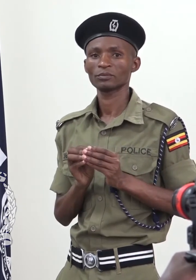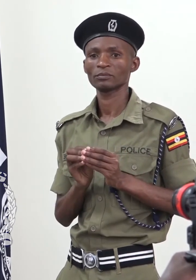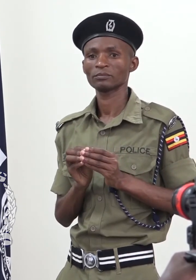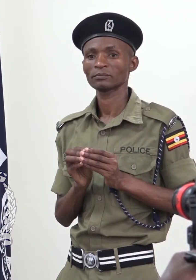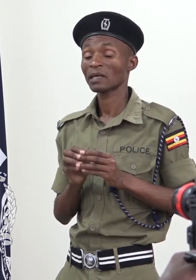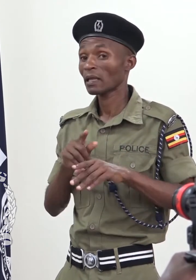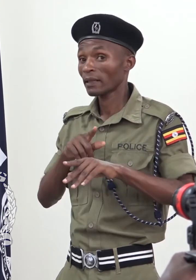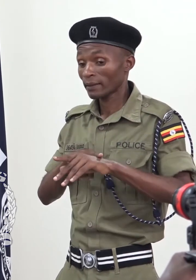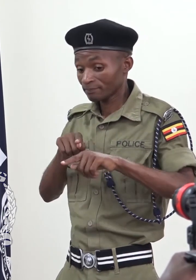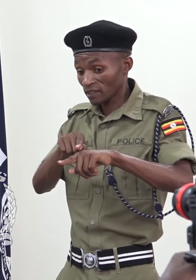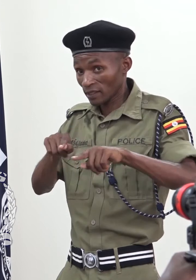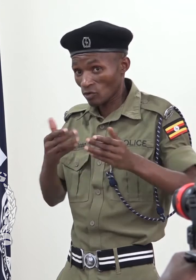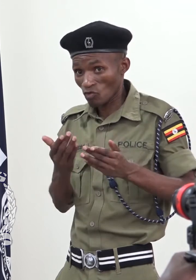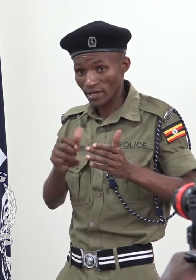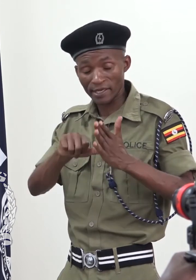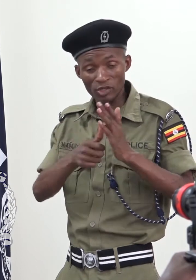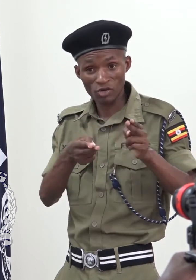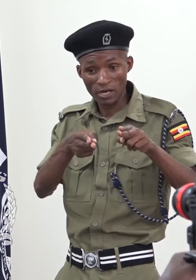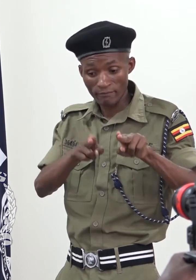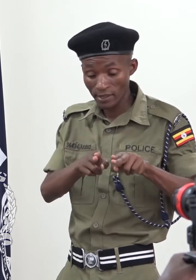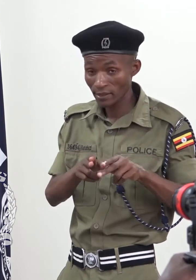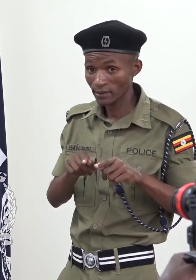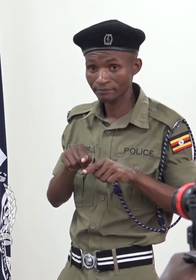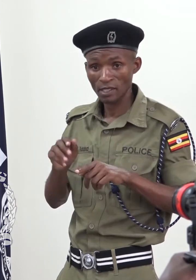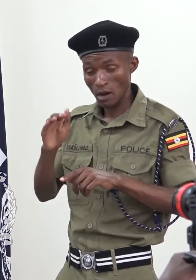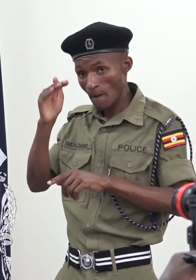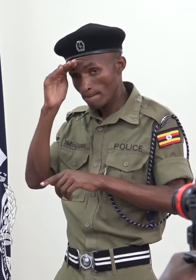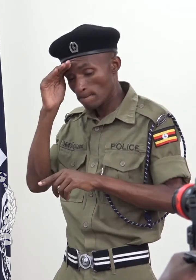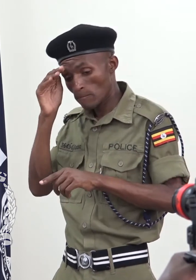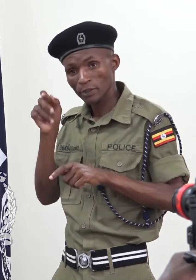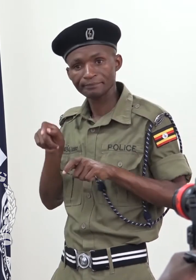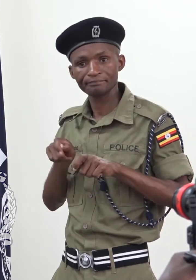At the scene, we managed to